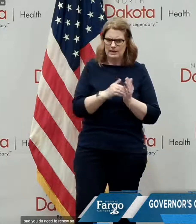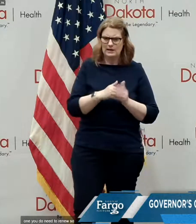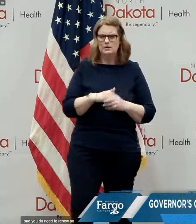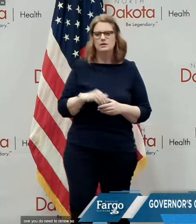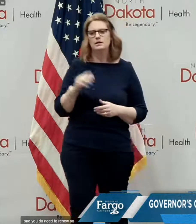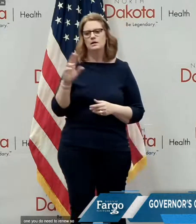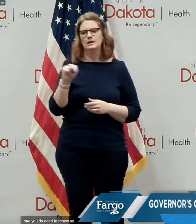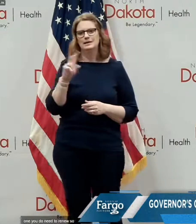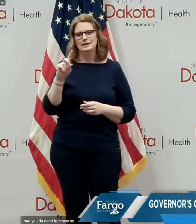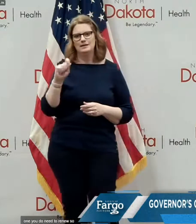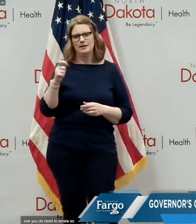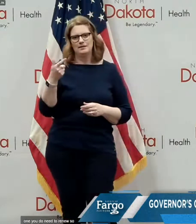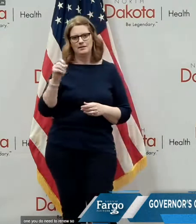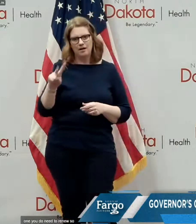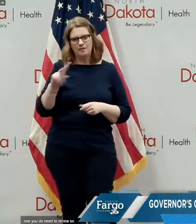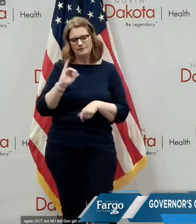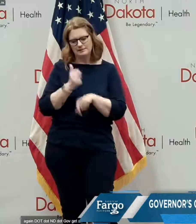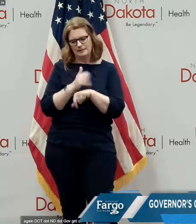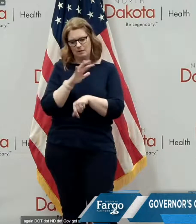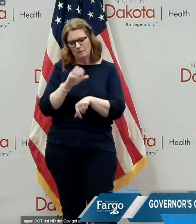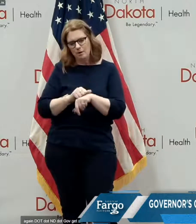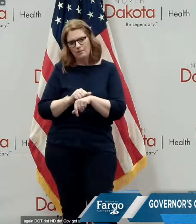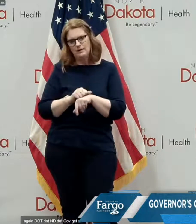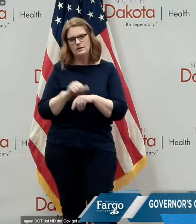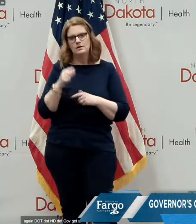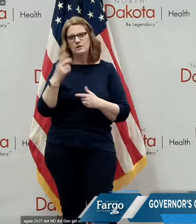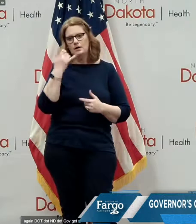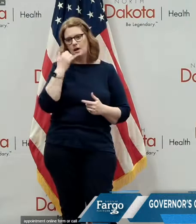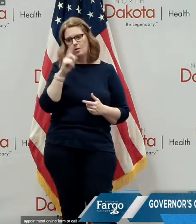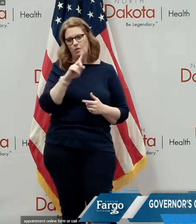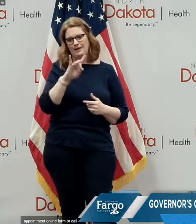dot.nd.gov, get an appointment online form, or call